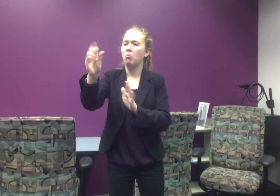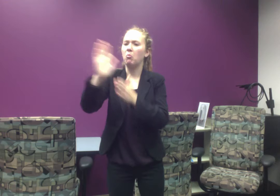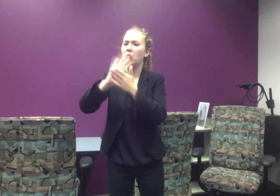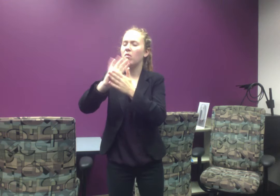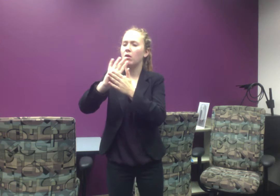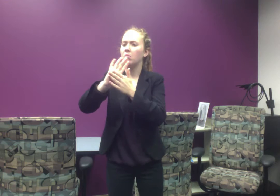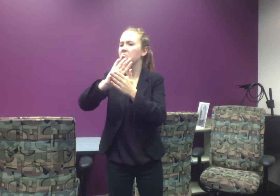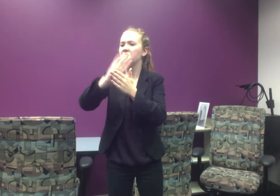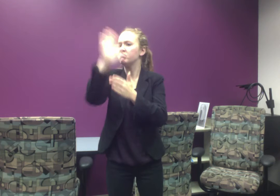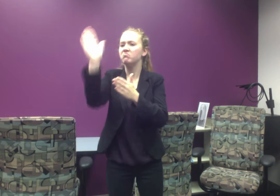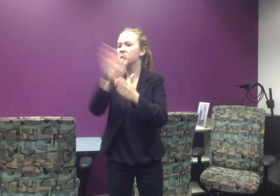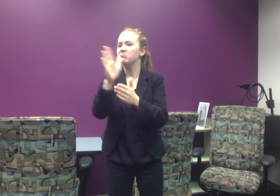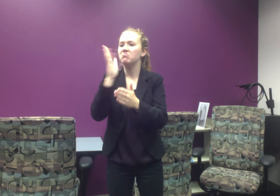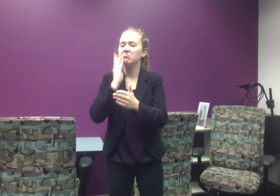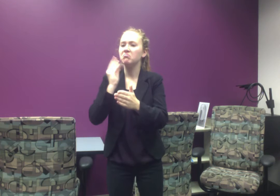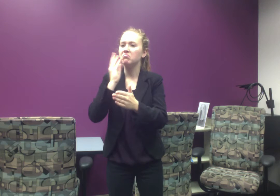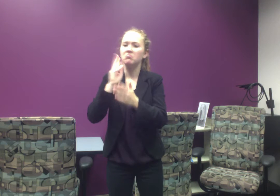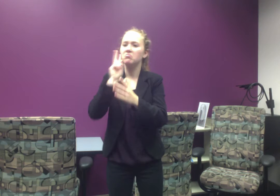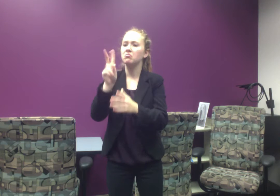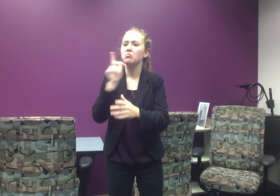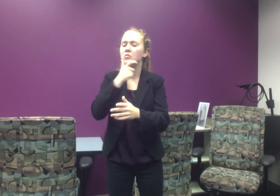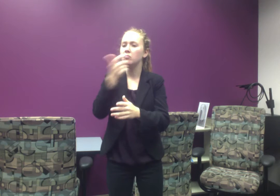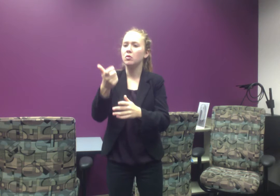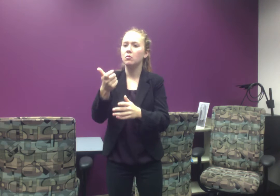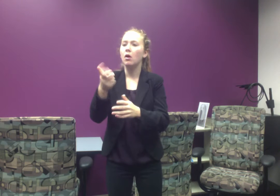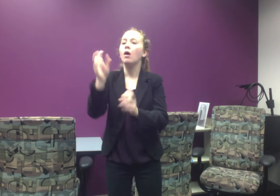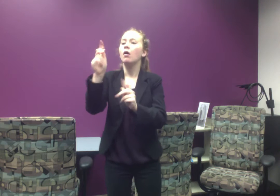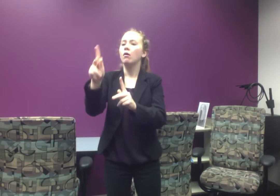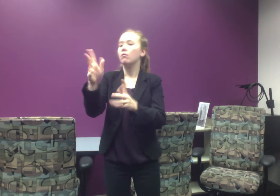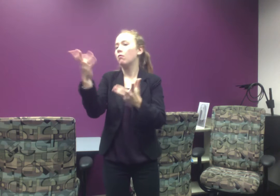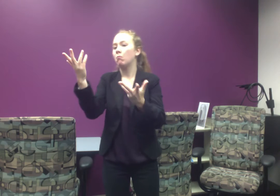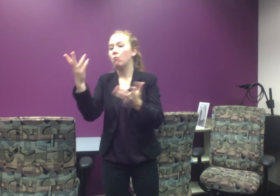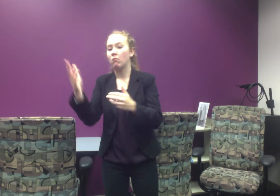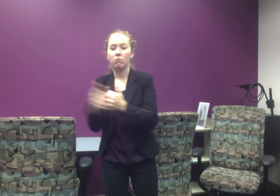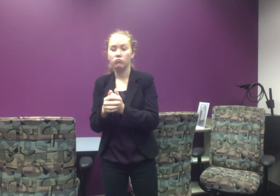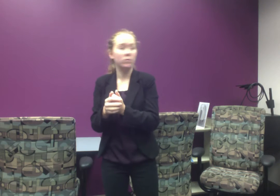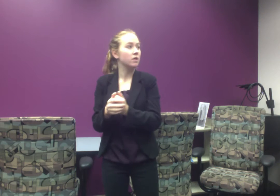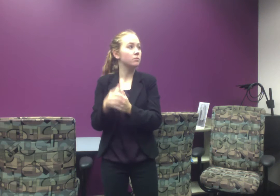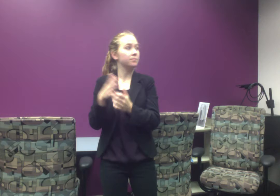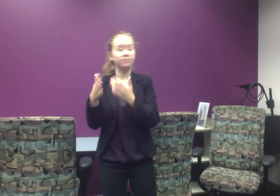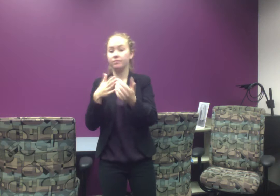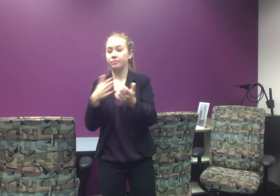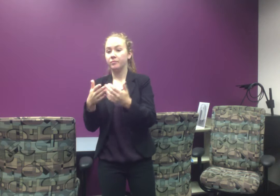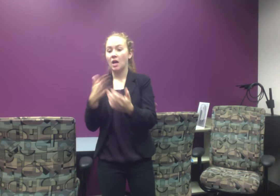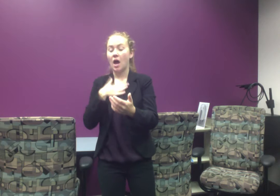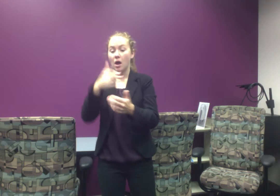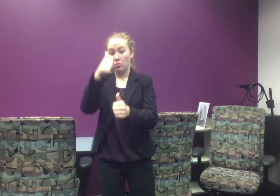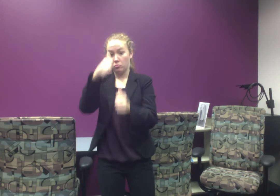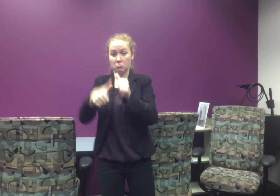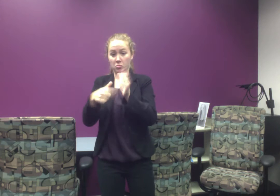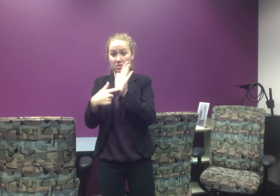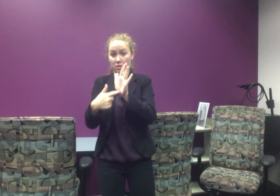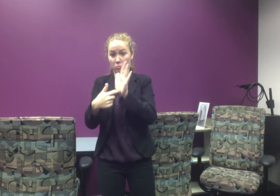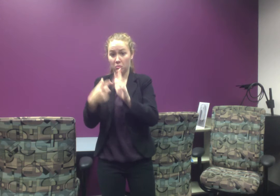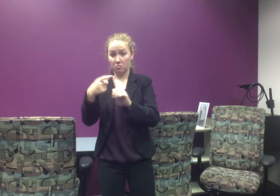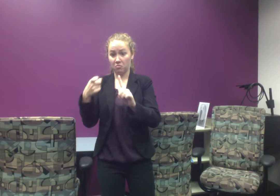Oh, it's the normal size, and then they were shrunk. I remember a part too where they got rained on, or the sprinklers turned on when they were in the grass,